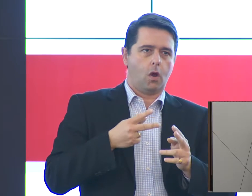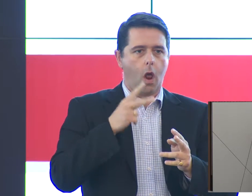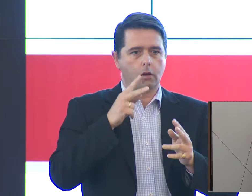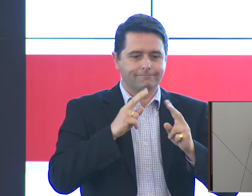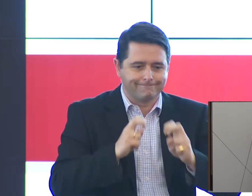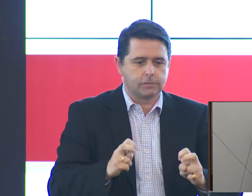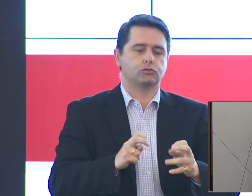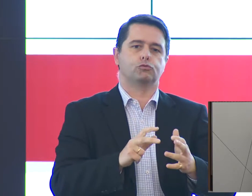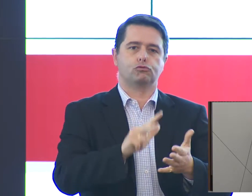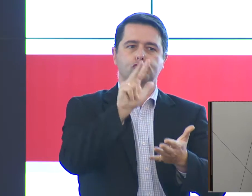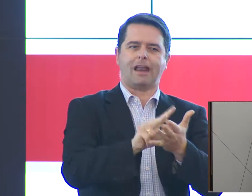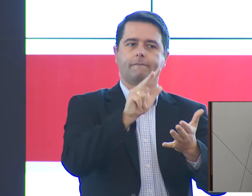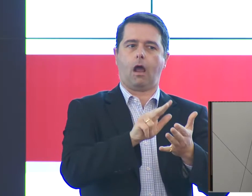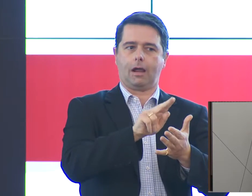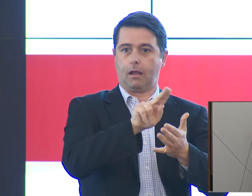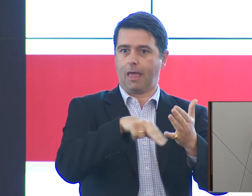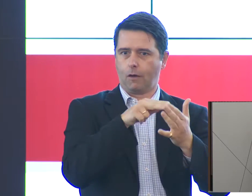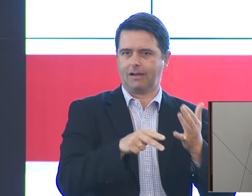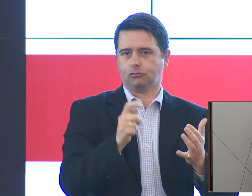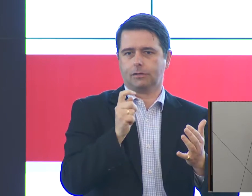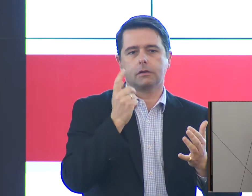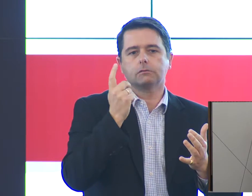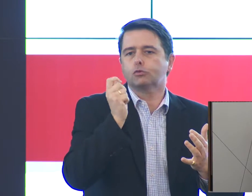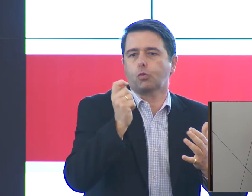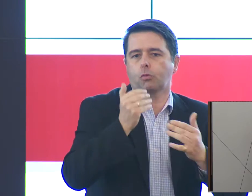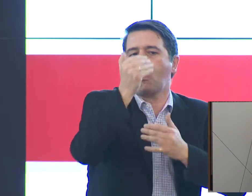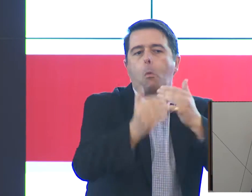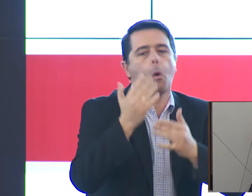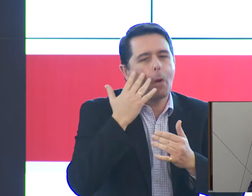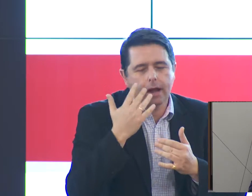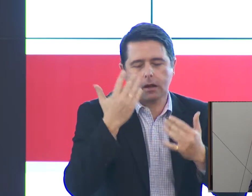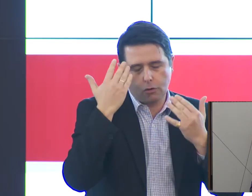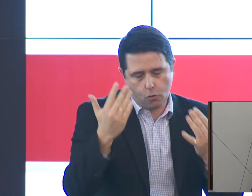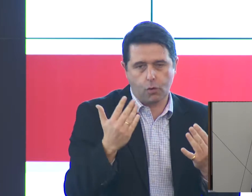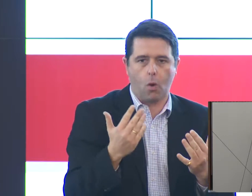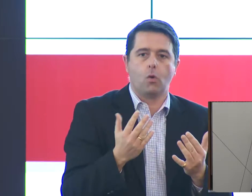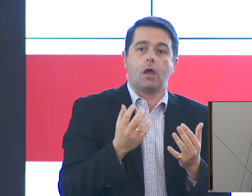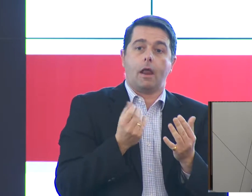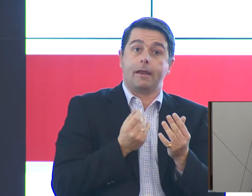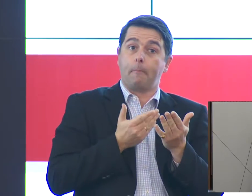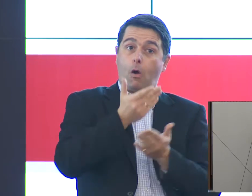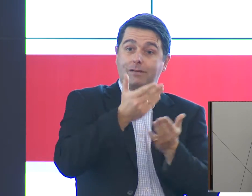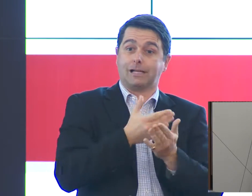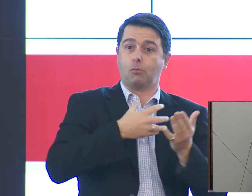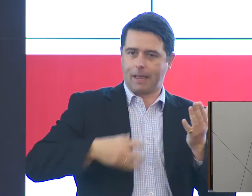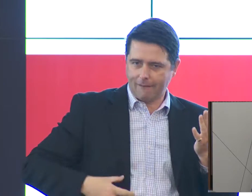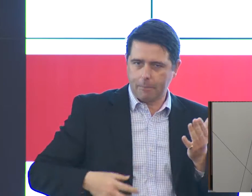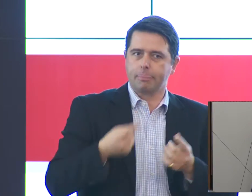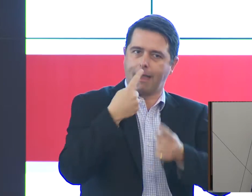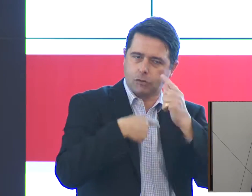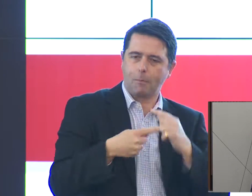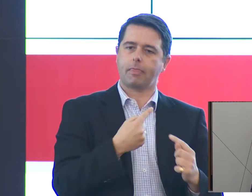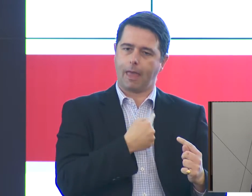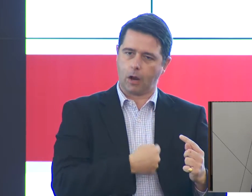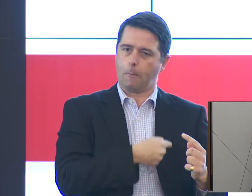to looking into ratifying the convention soon. We're not sure when, but